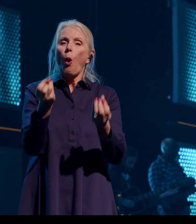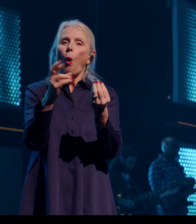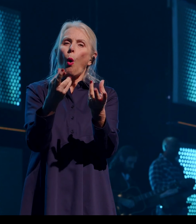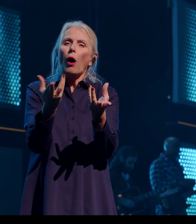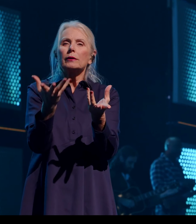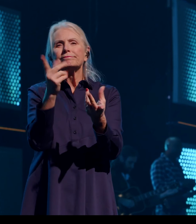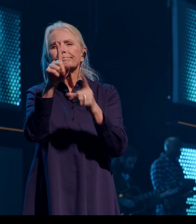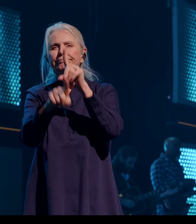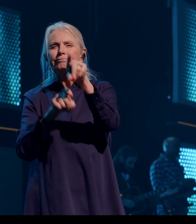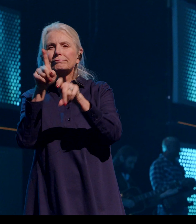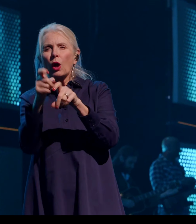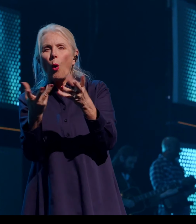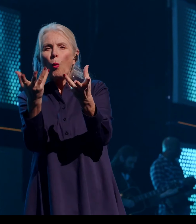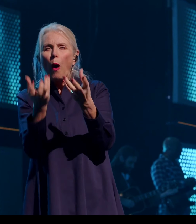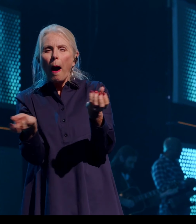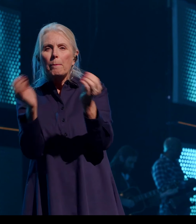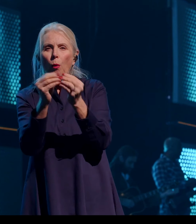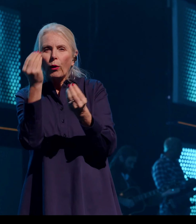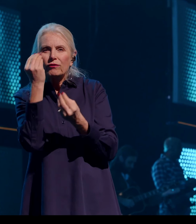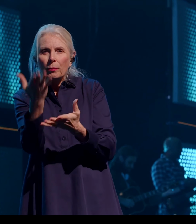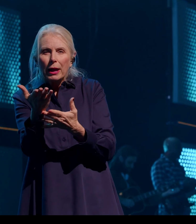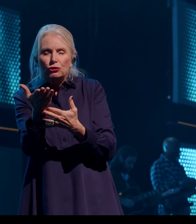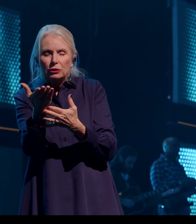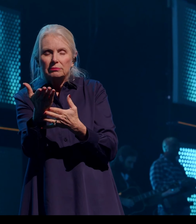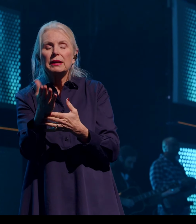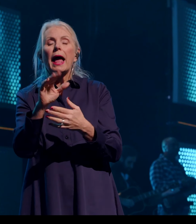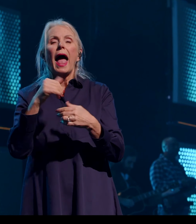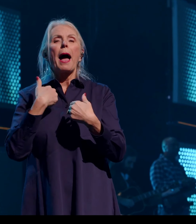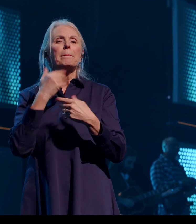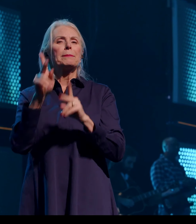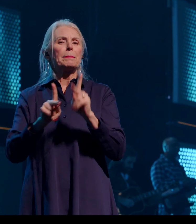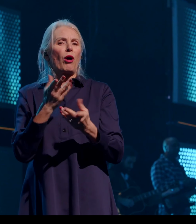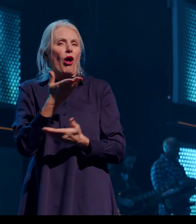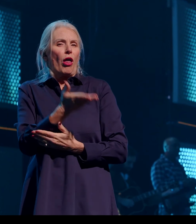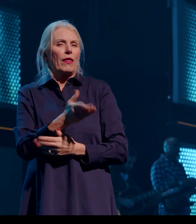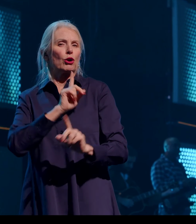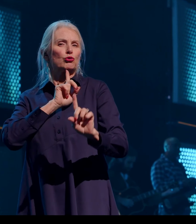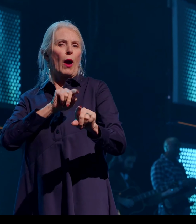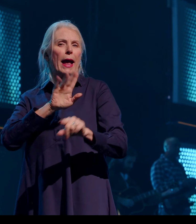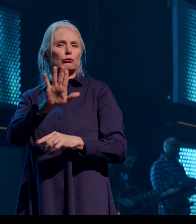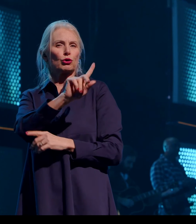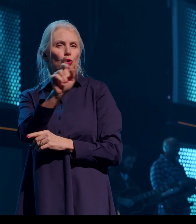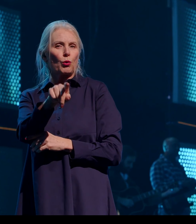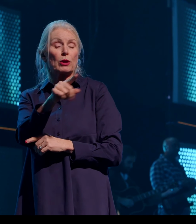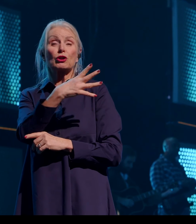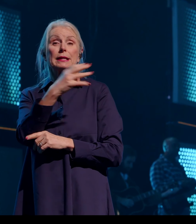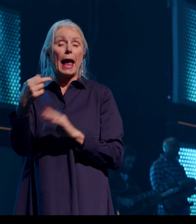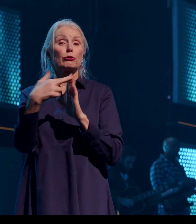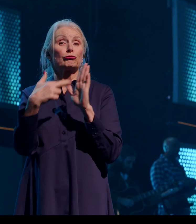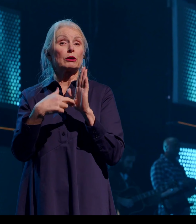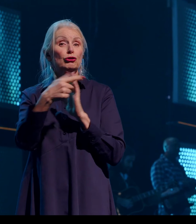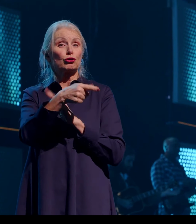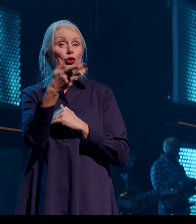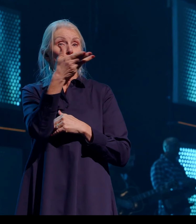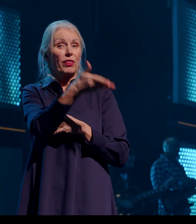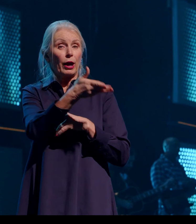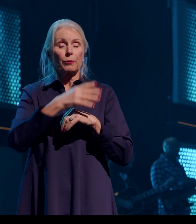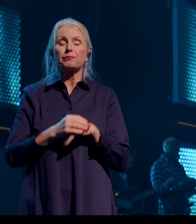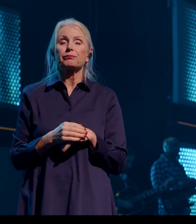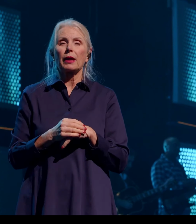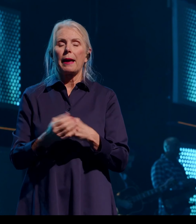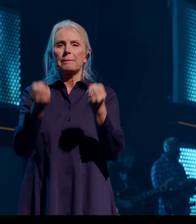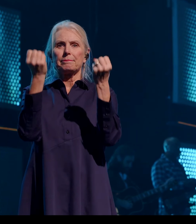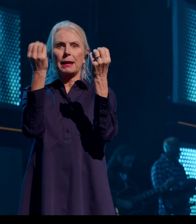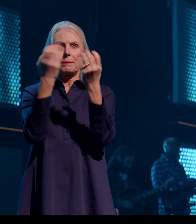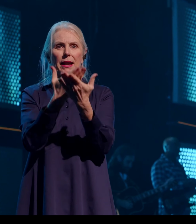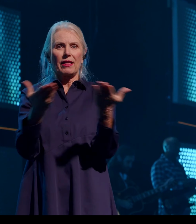or wondering what that entails, stop by there. We'll have some people answering questions and be even able to sign you up right there. A lot of other things